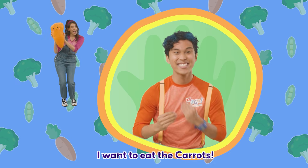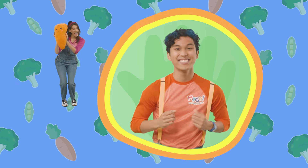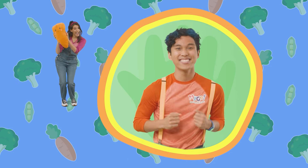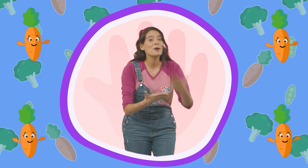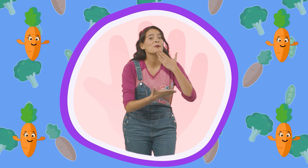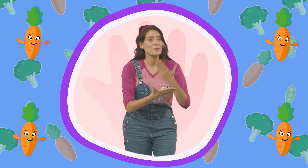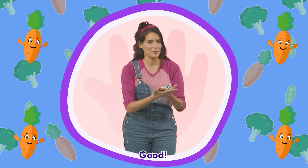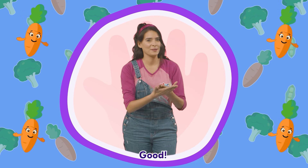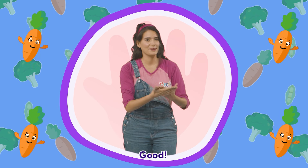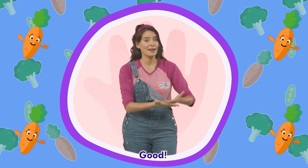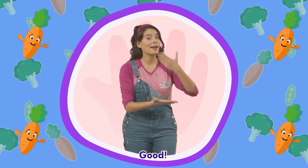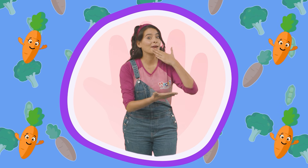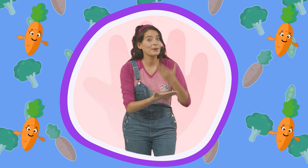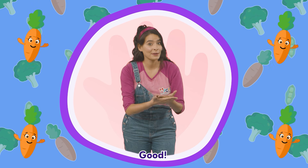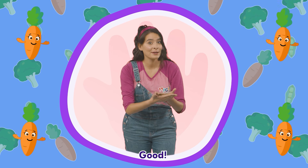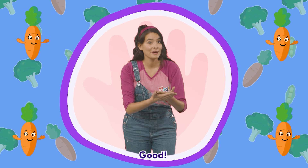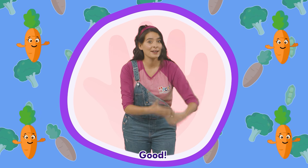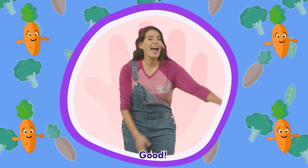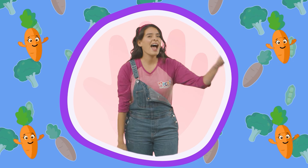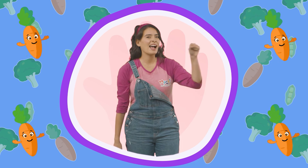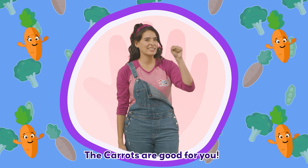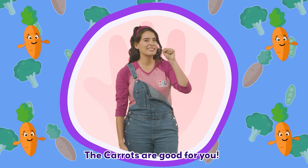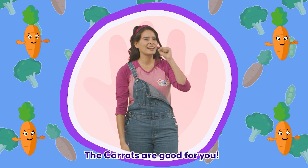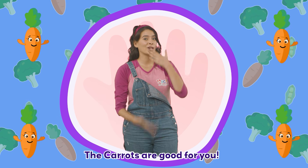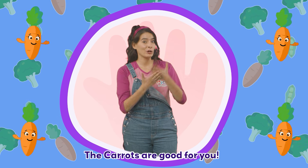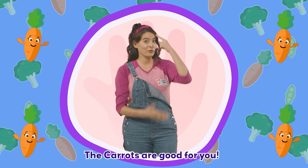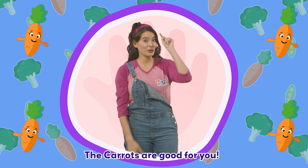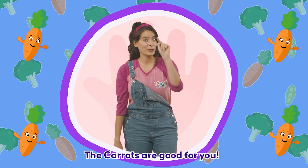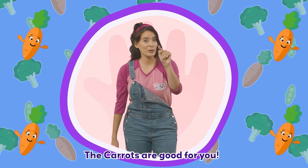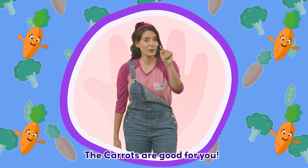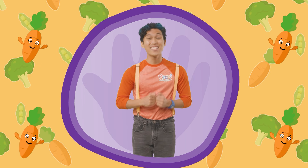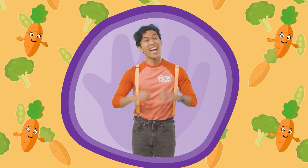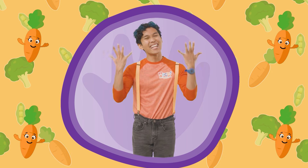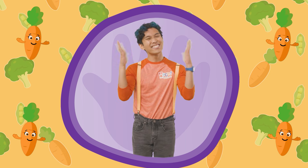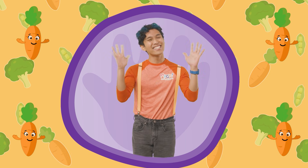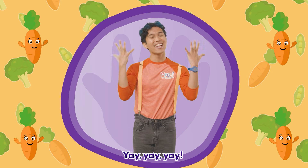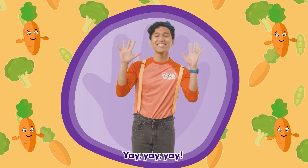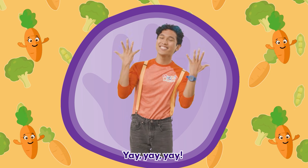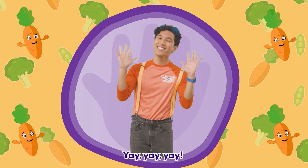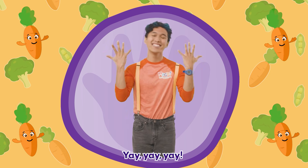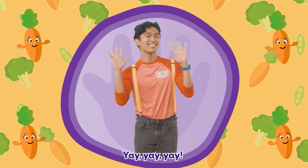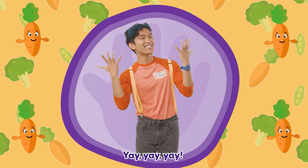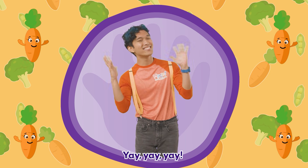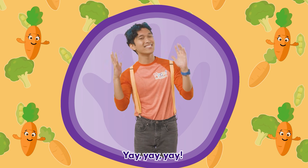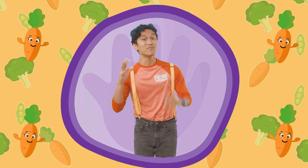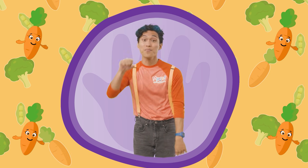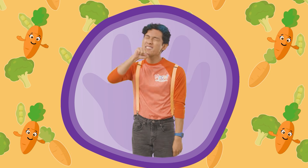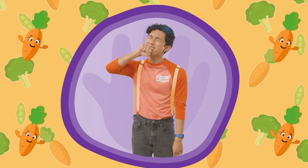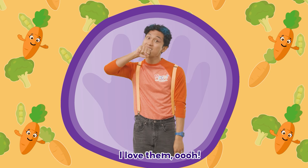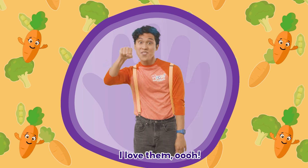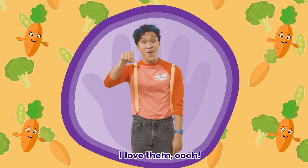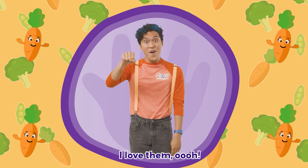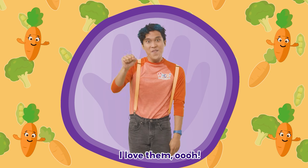the carrots. Good, good, the carrots are good for you. Yay, yay,